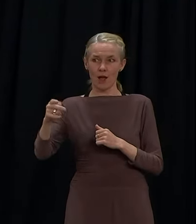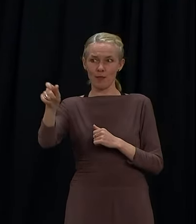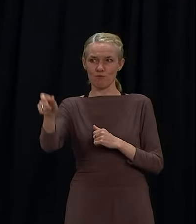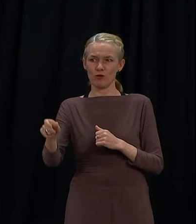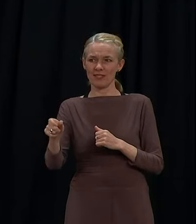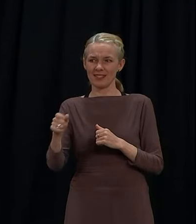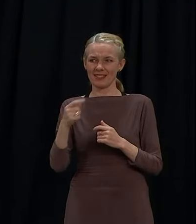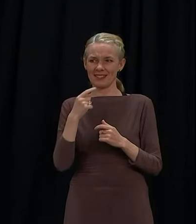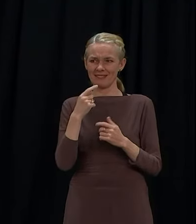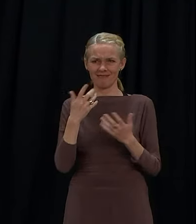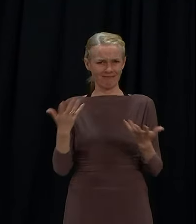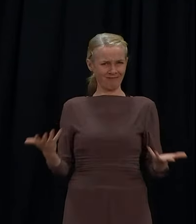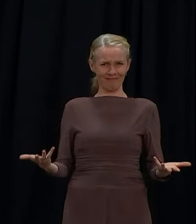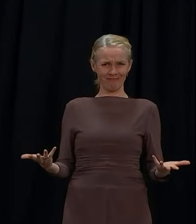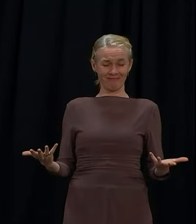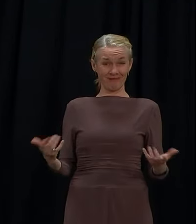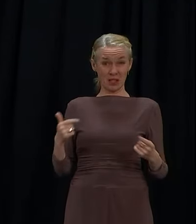message?